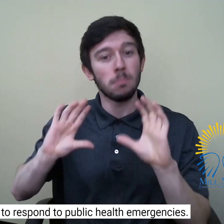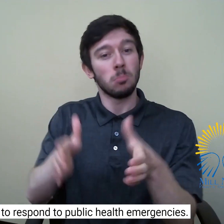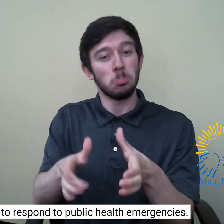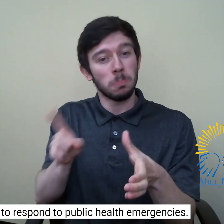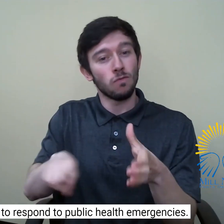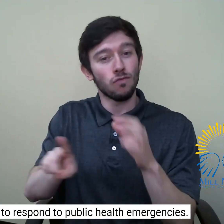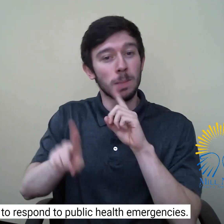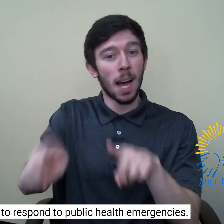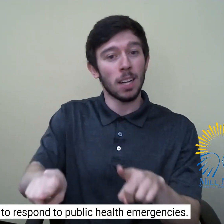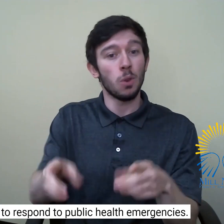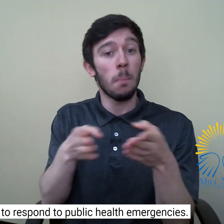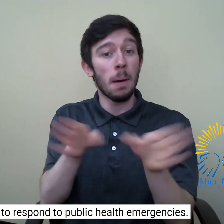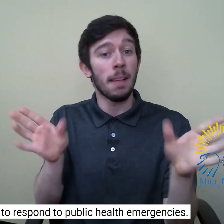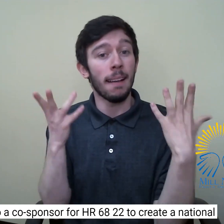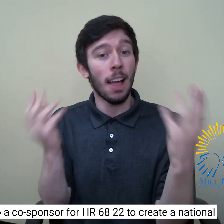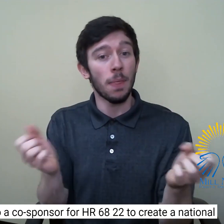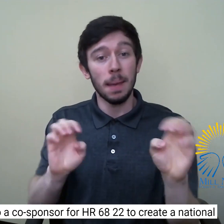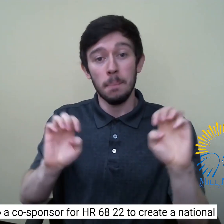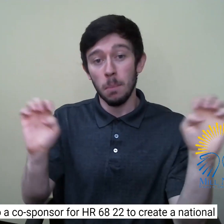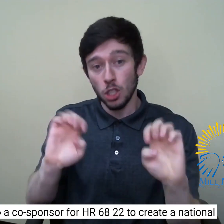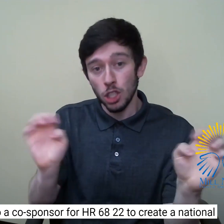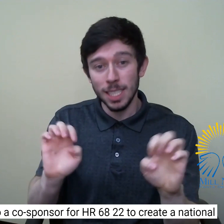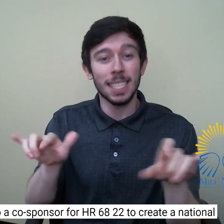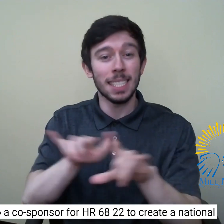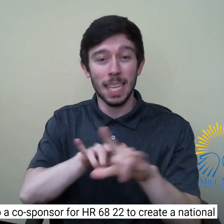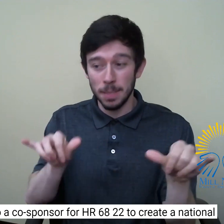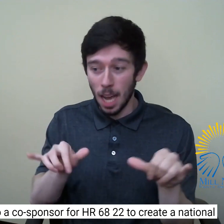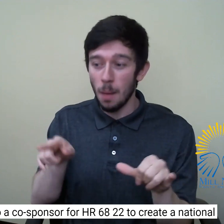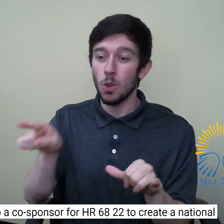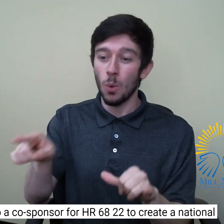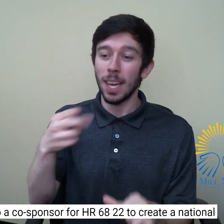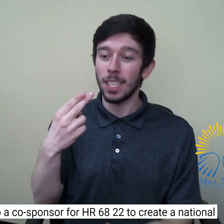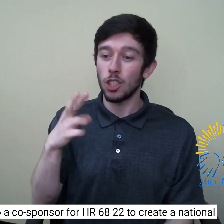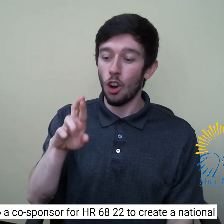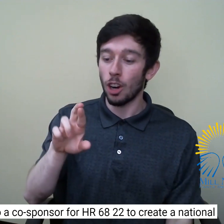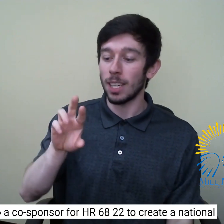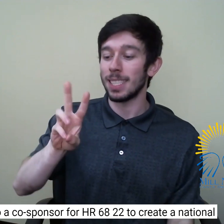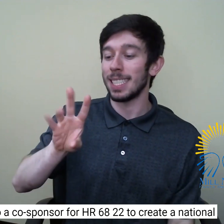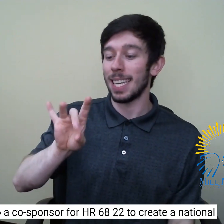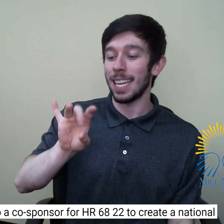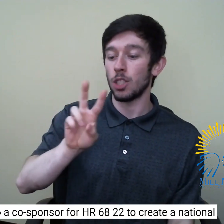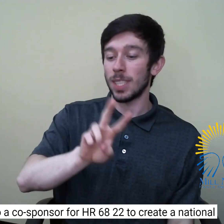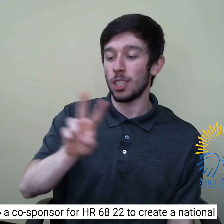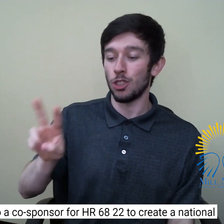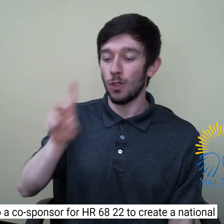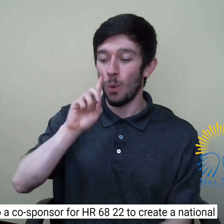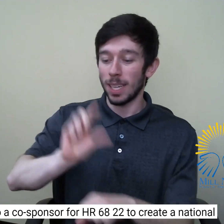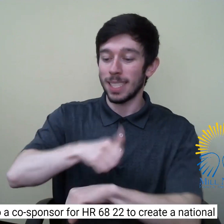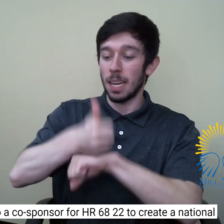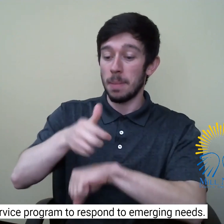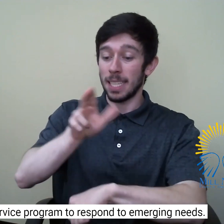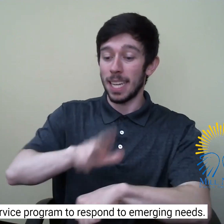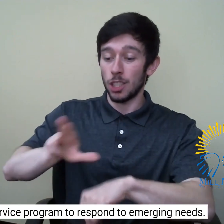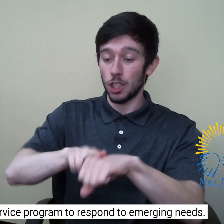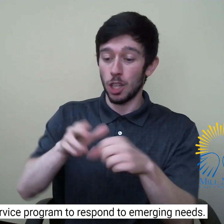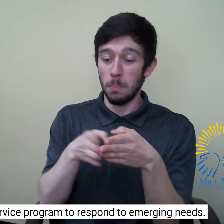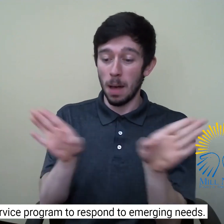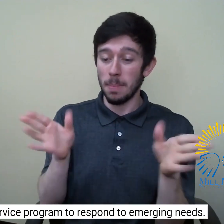health emergencies. And you were also a co-sponsor for H.R. 6822 to create a national public health service